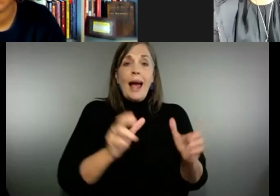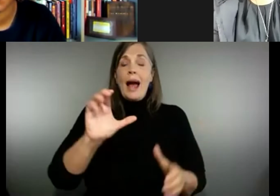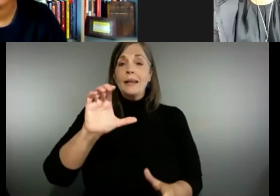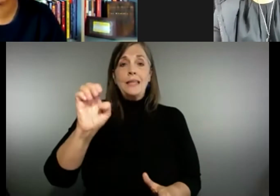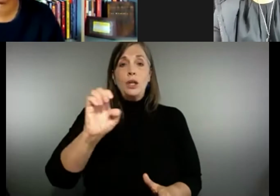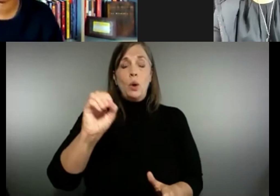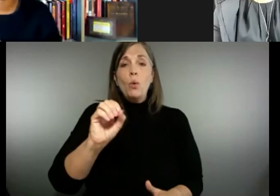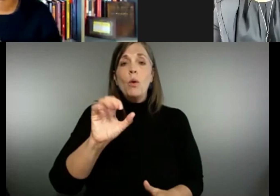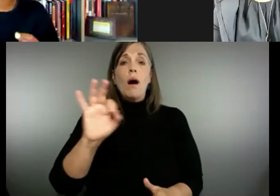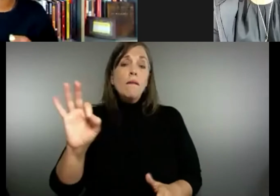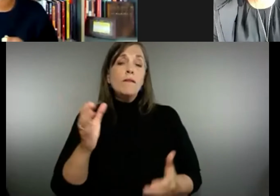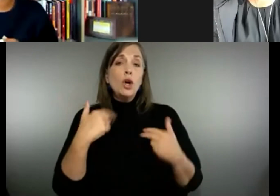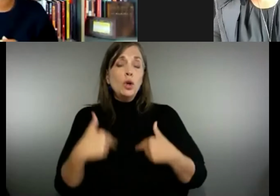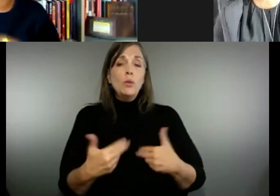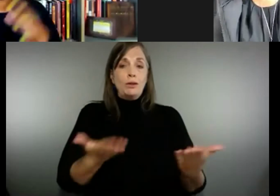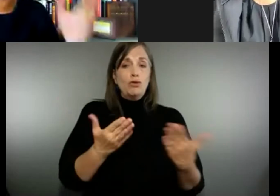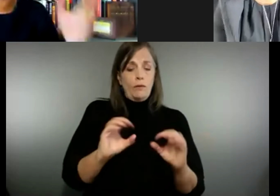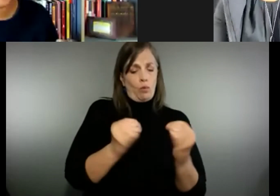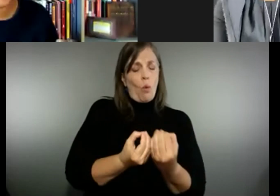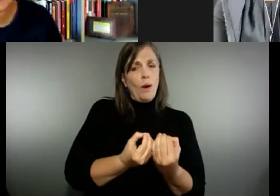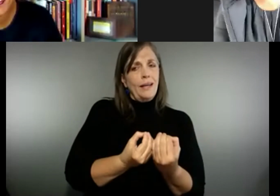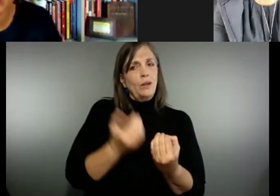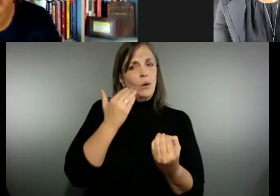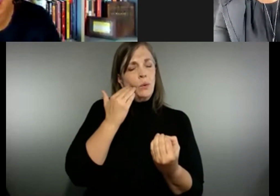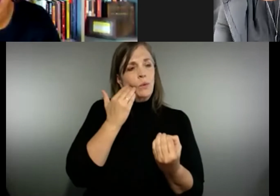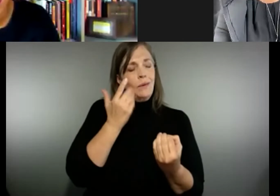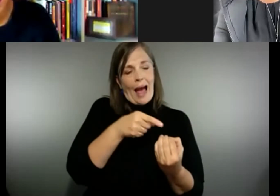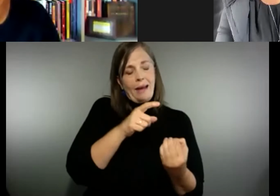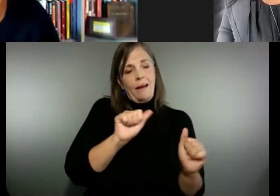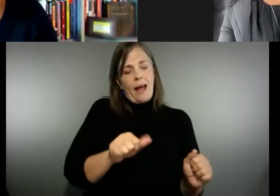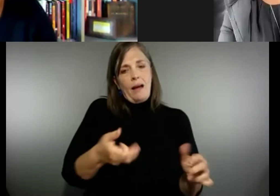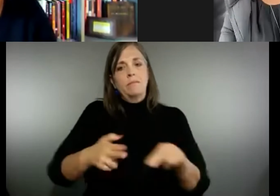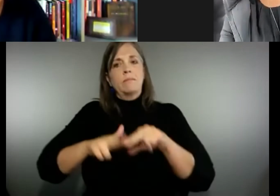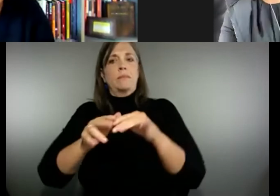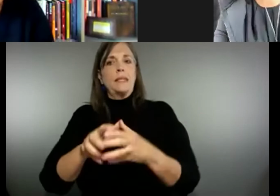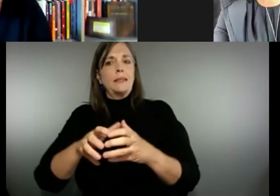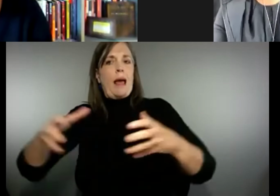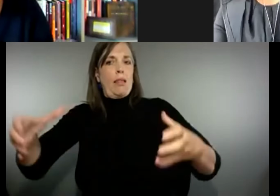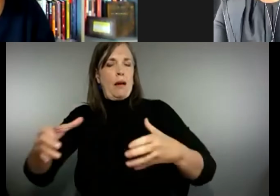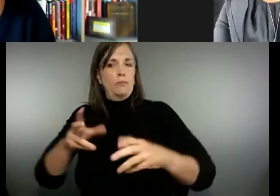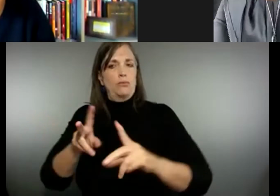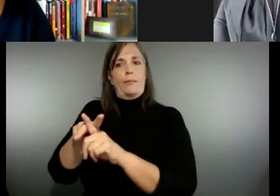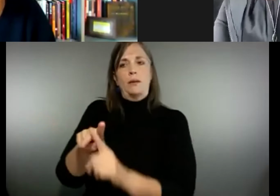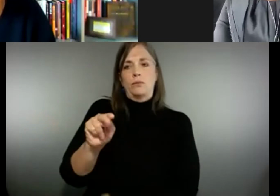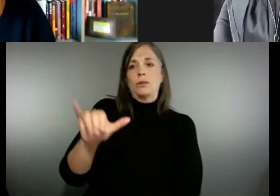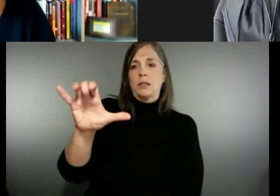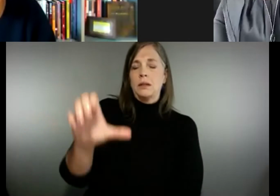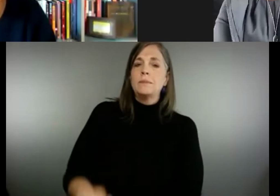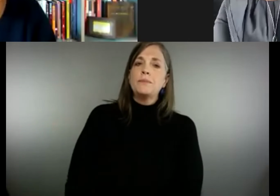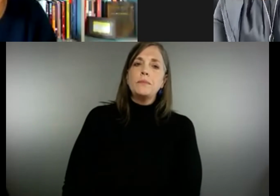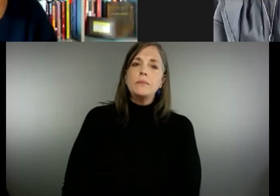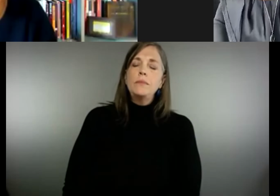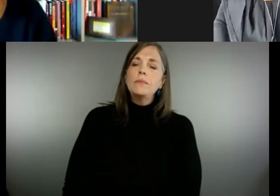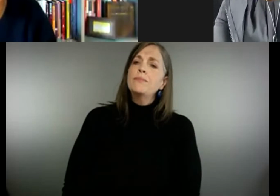so non-profits work across many city agencies how would you ensure that city agencies collaborate with one